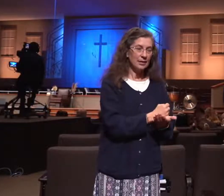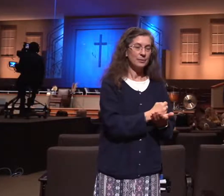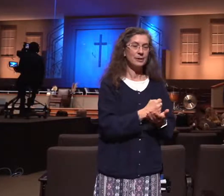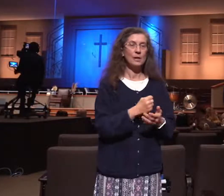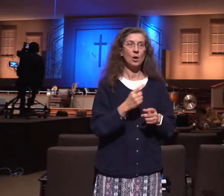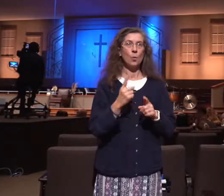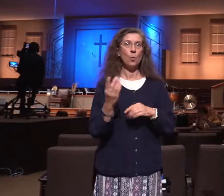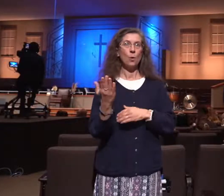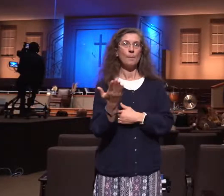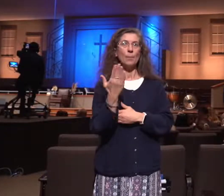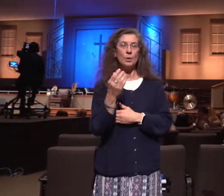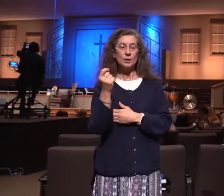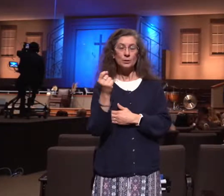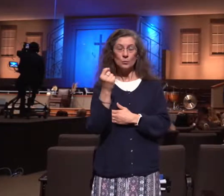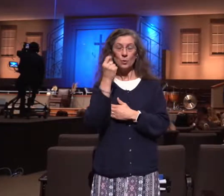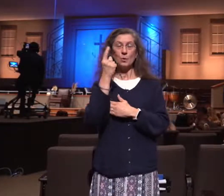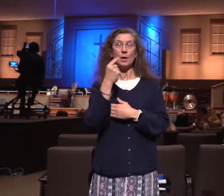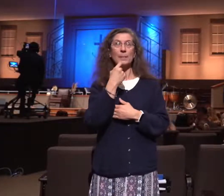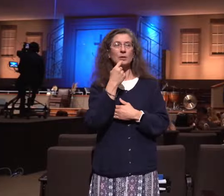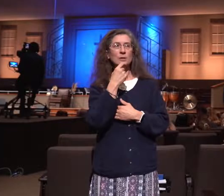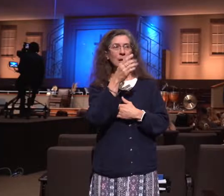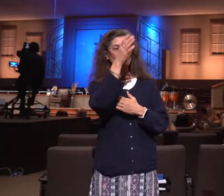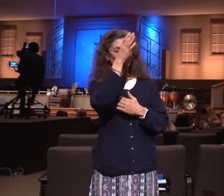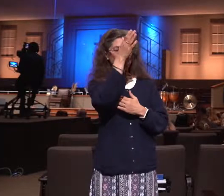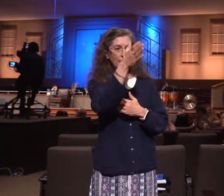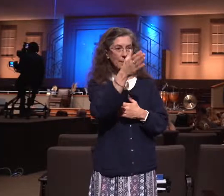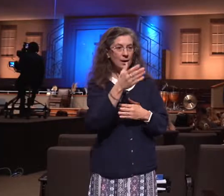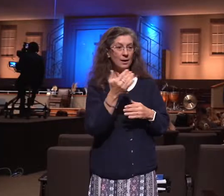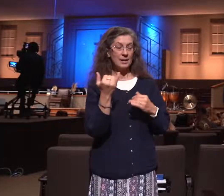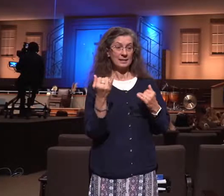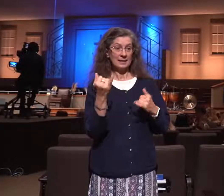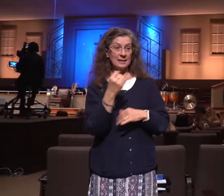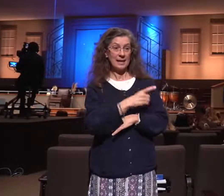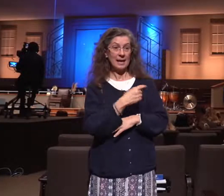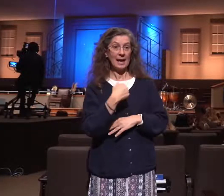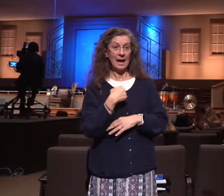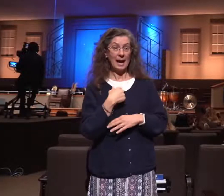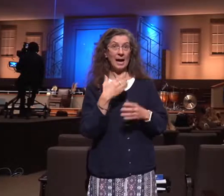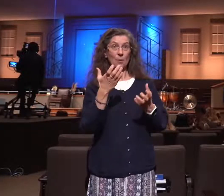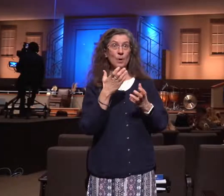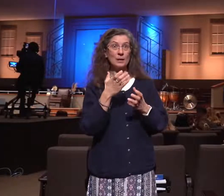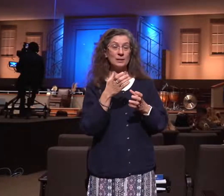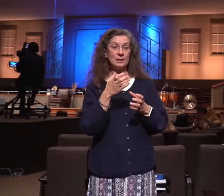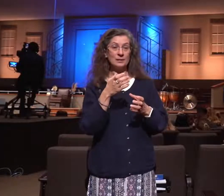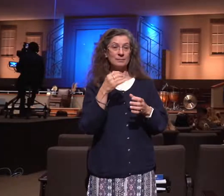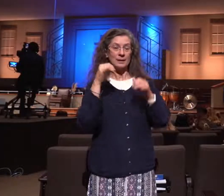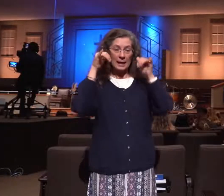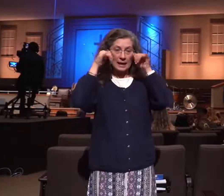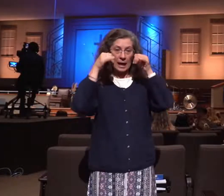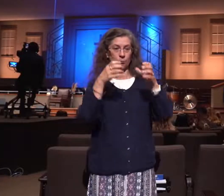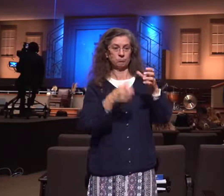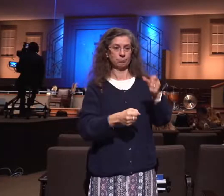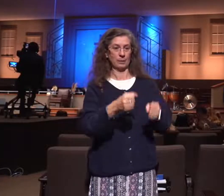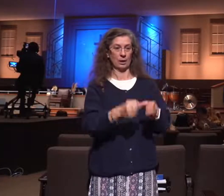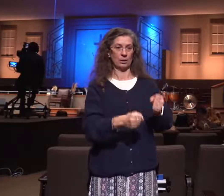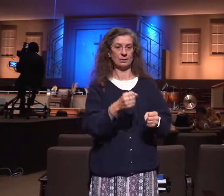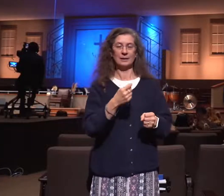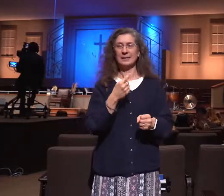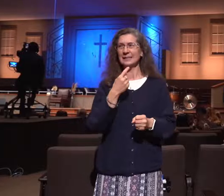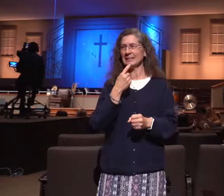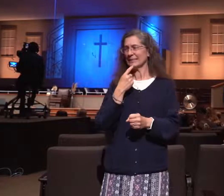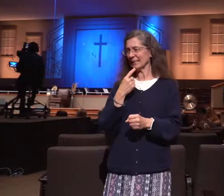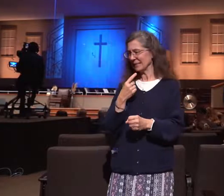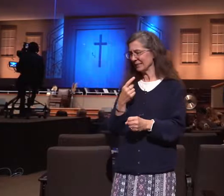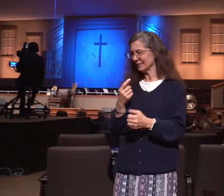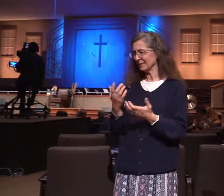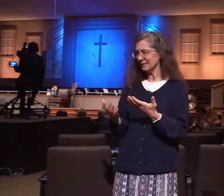morning and she said, Grandpa, today I'd like to milk a cow. And he said, now, honey, it's one